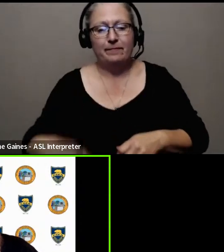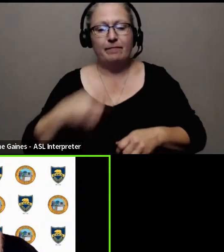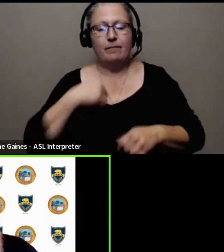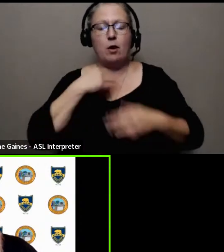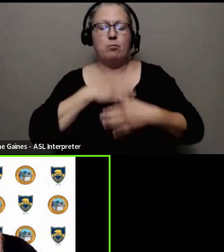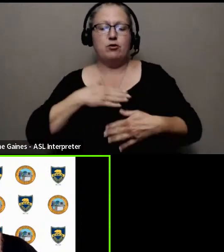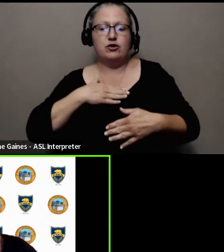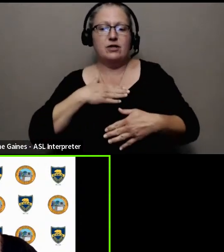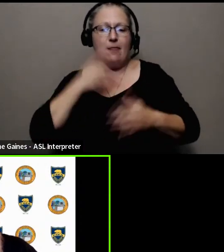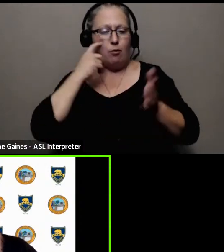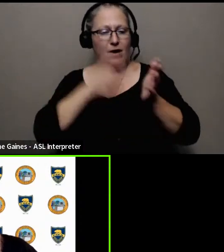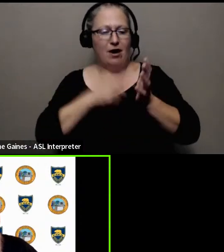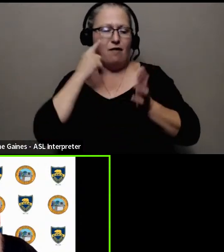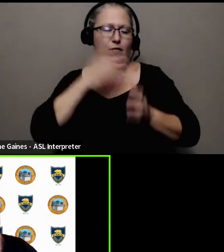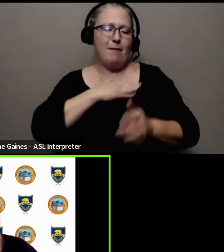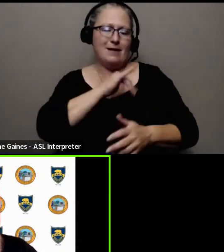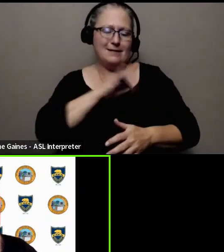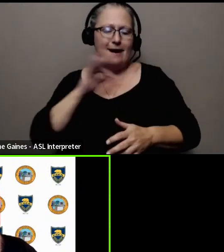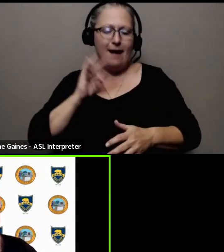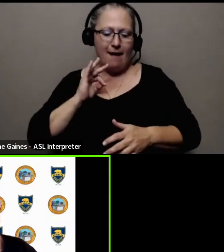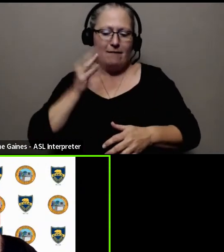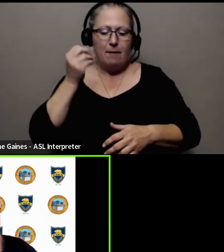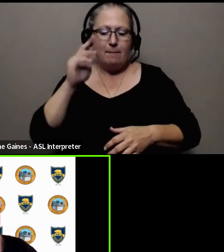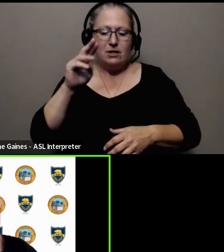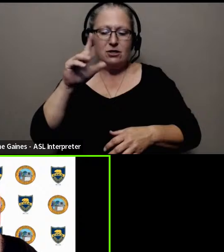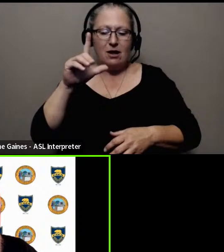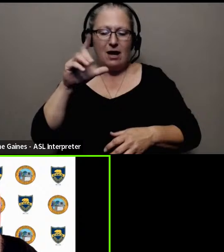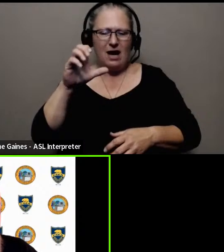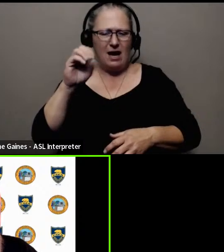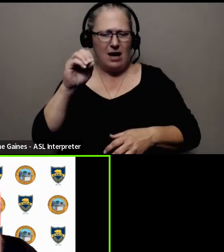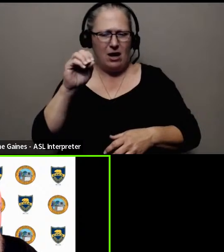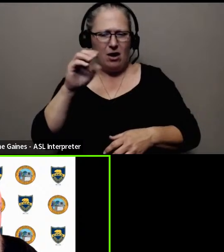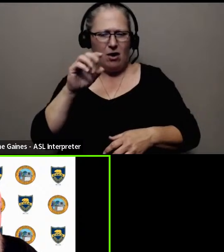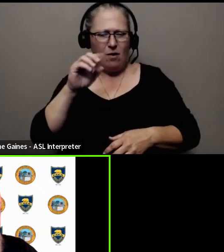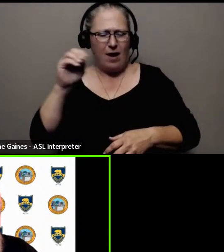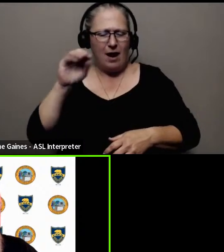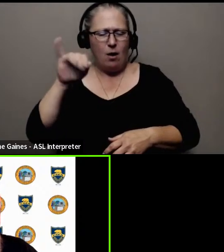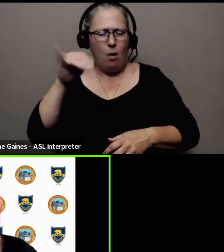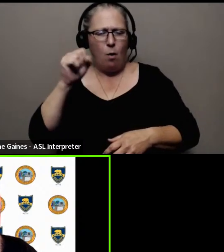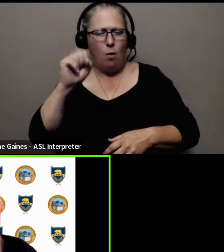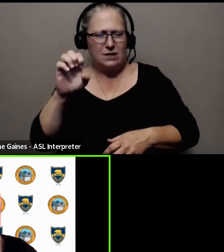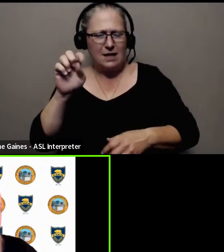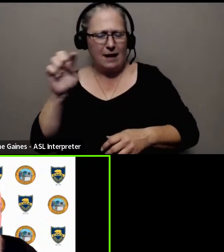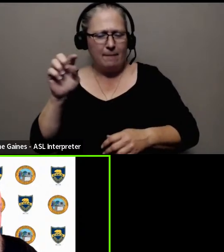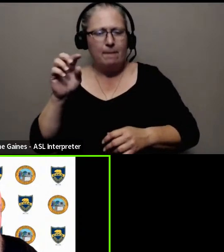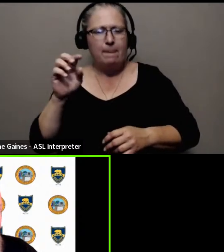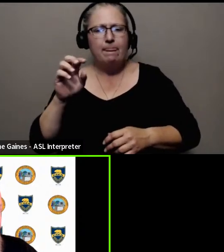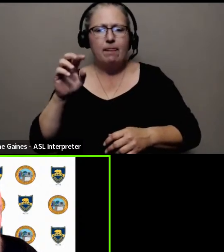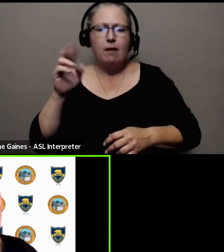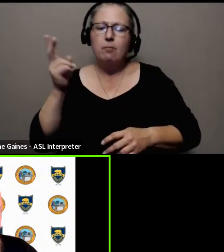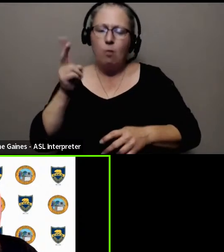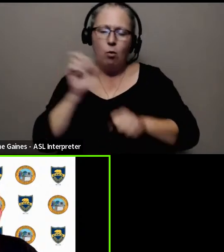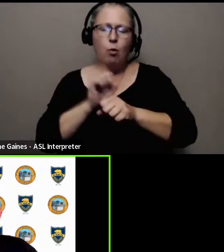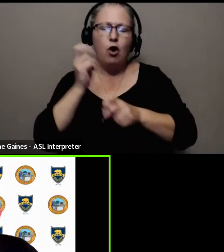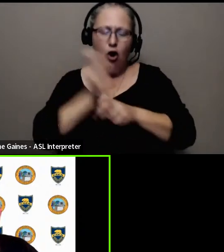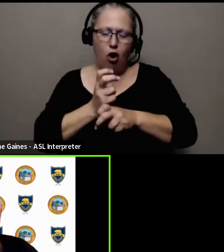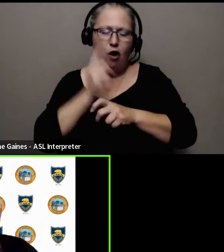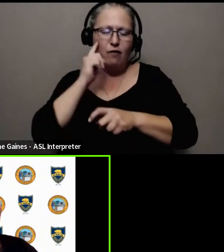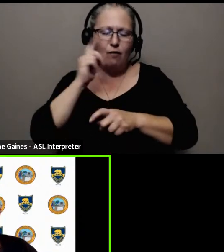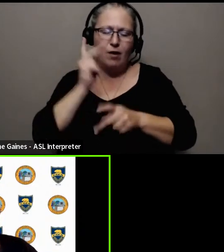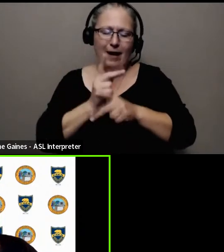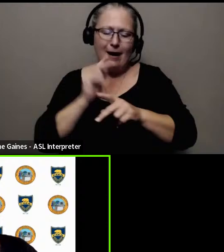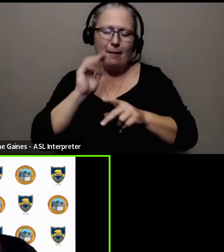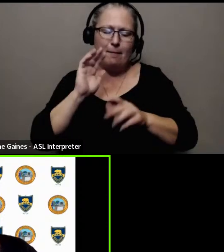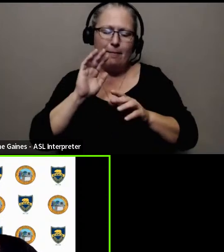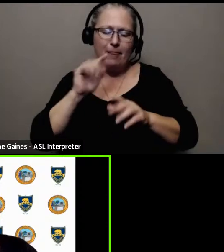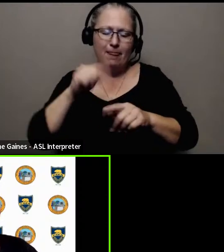the recognition for my staff. Mr. Leo Tialdi and Jose Cabeza do in fact work very hard to keep this place safe. So